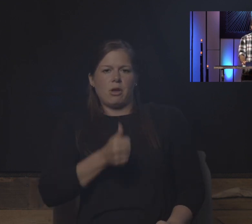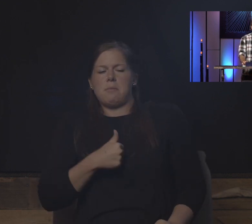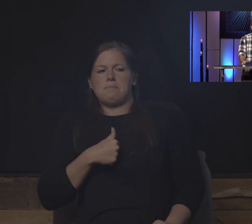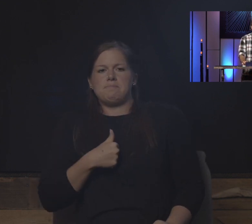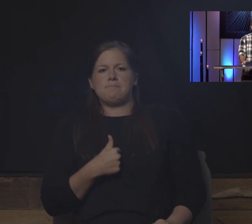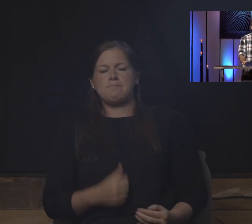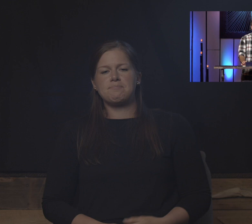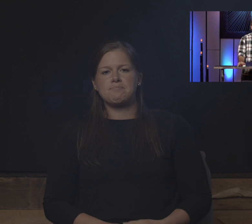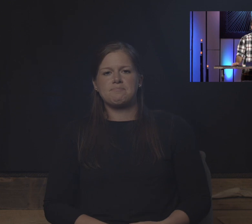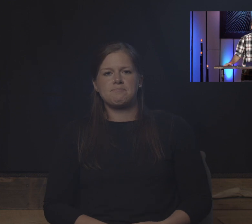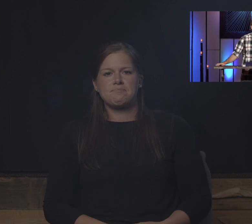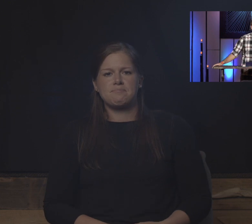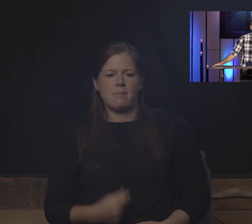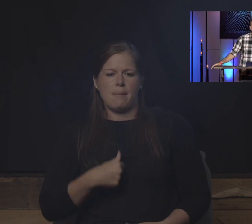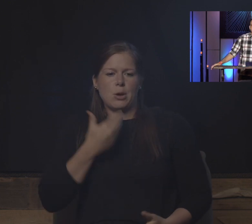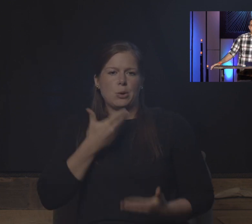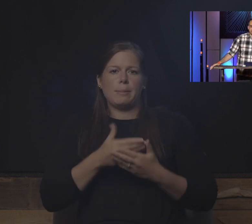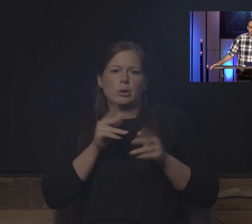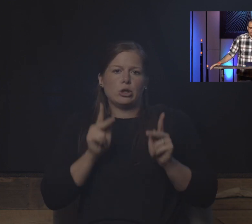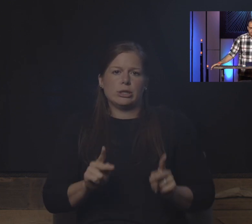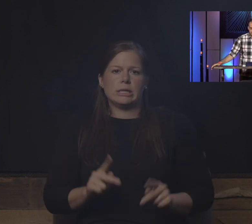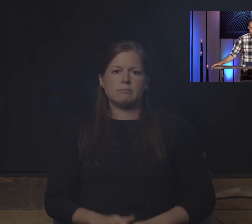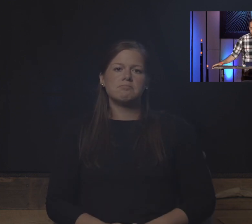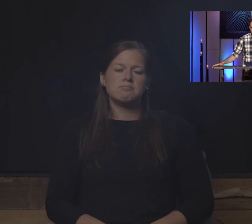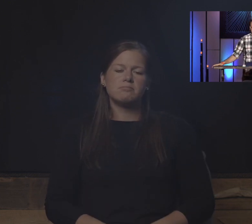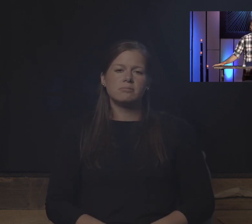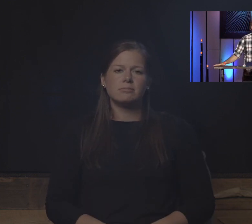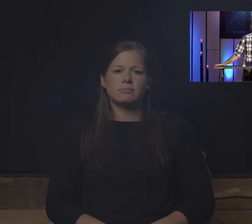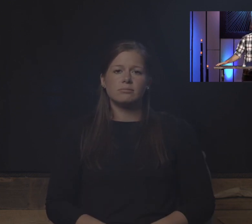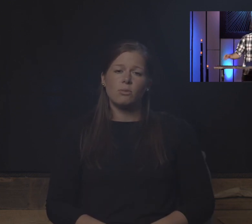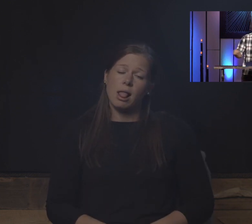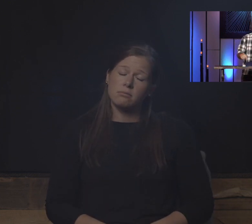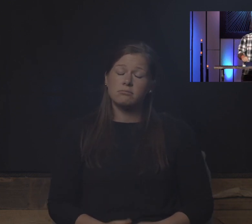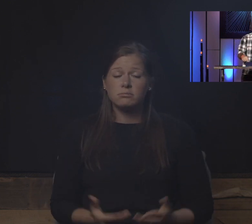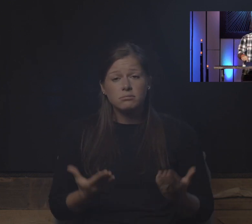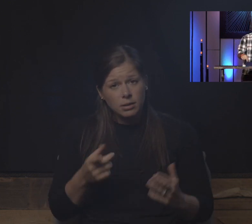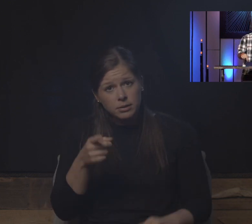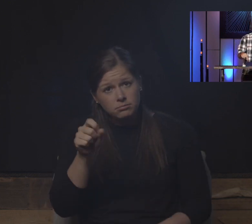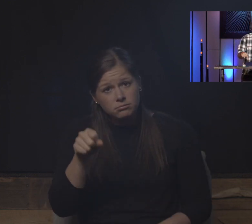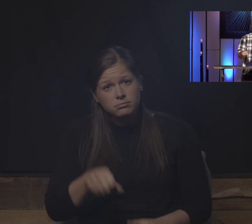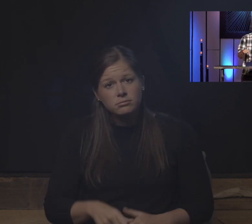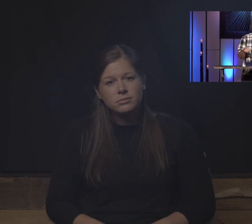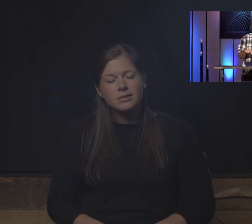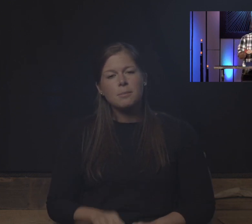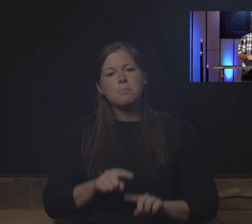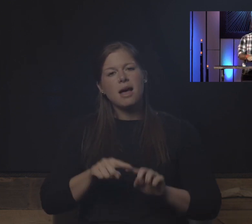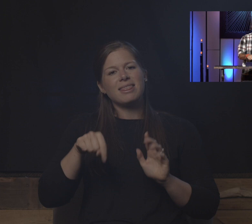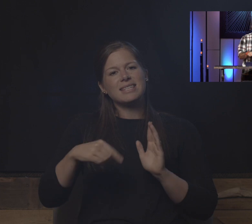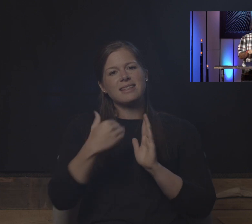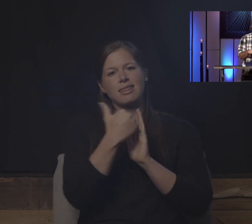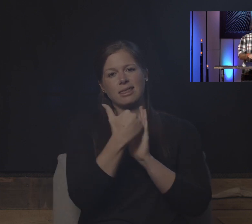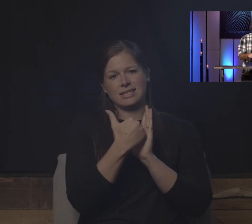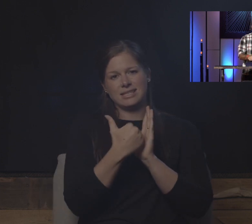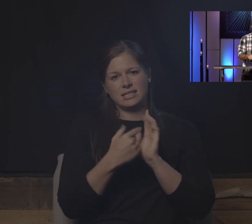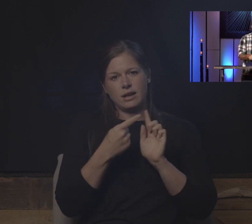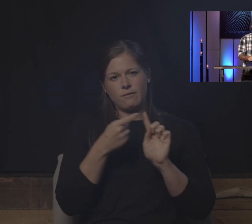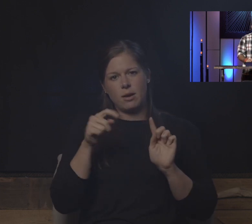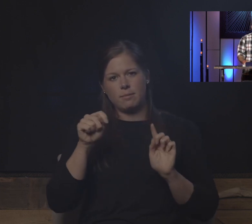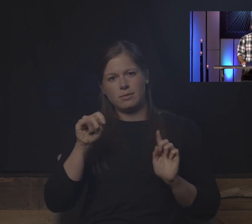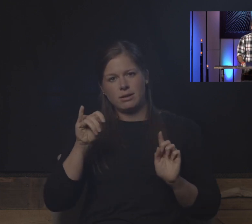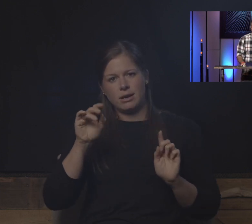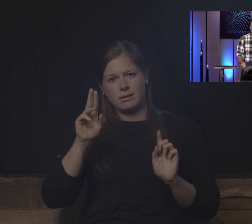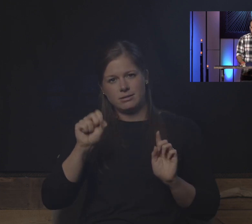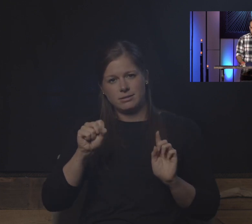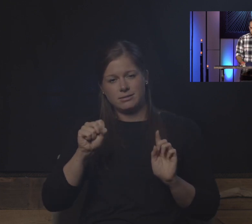person. I don't doubt that you're a good person. But this list is what you know you are